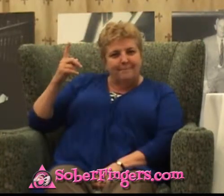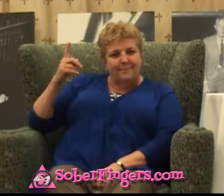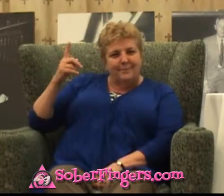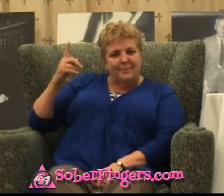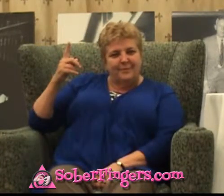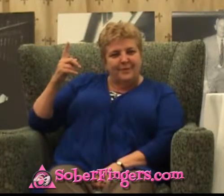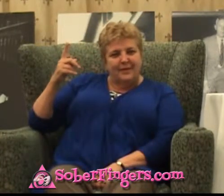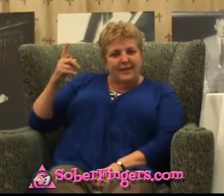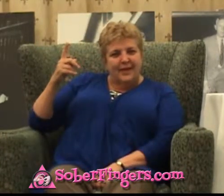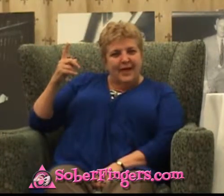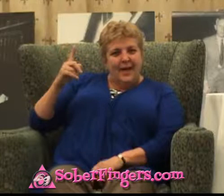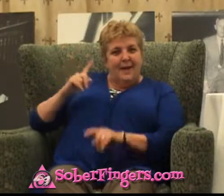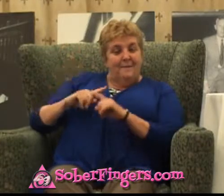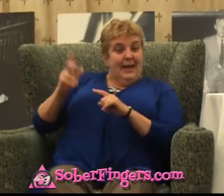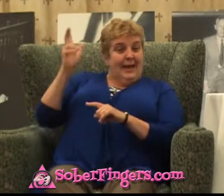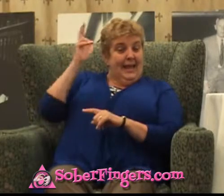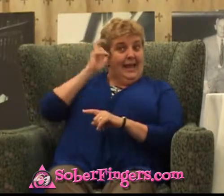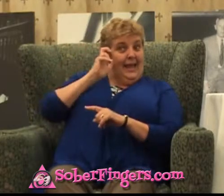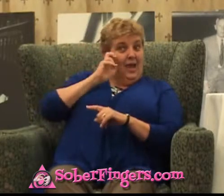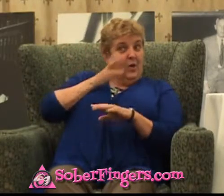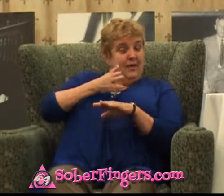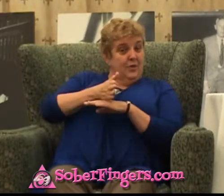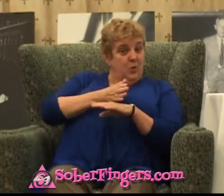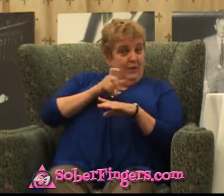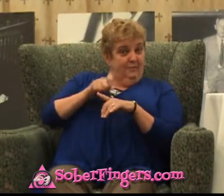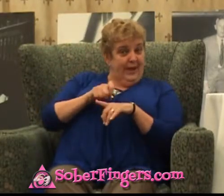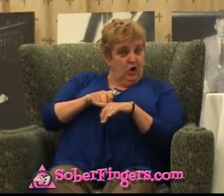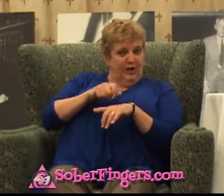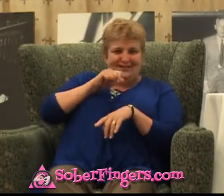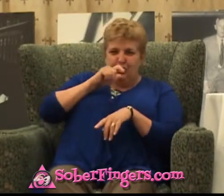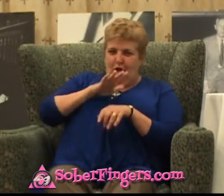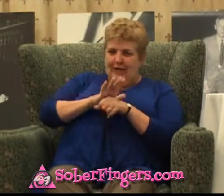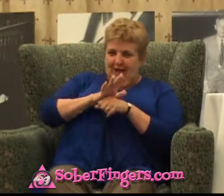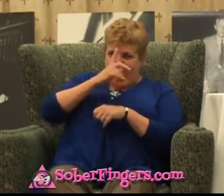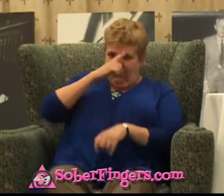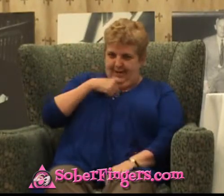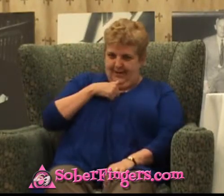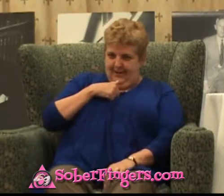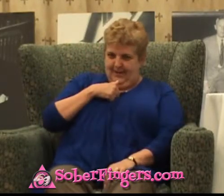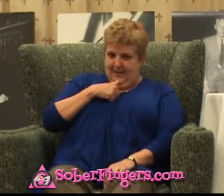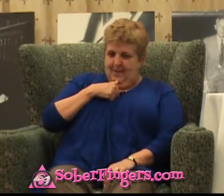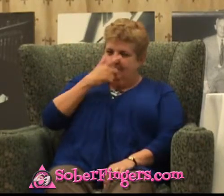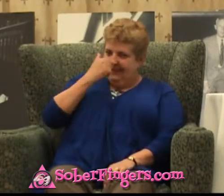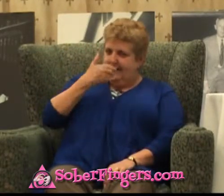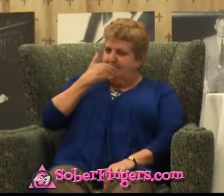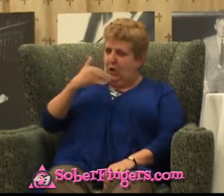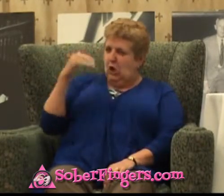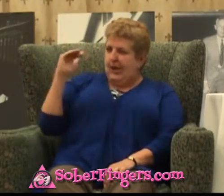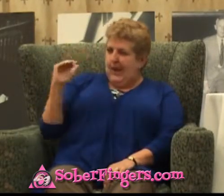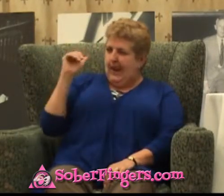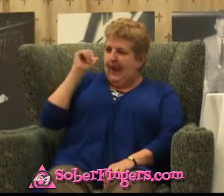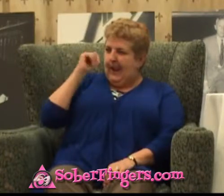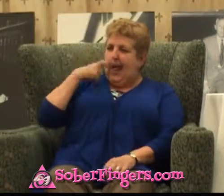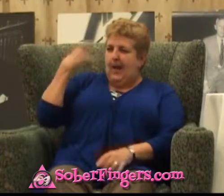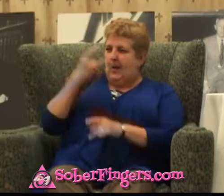just hearing the woodpecker is not enough for me because I am a good little alcoholic. I want to see the woodpecker,